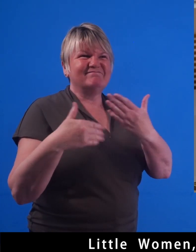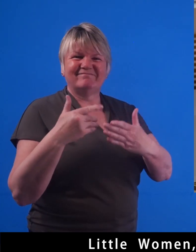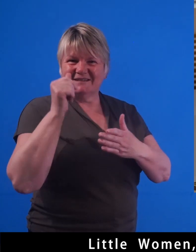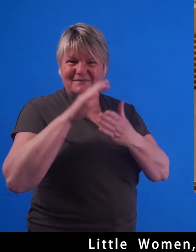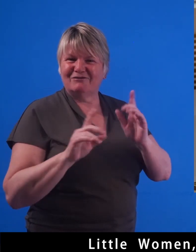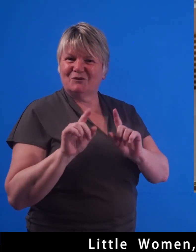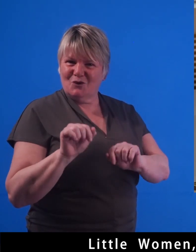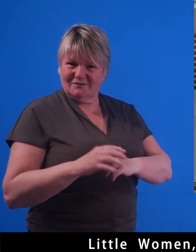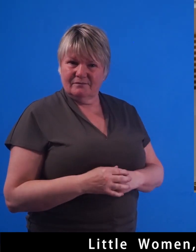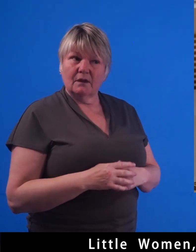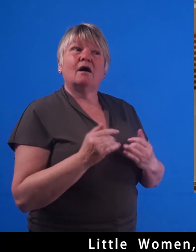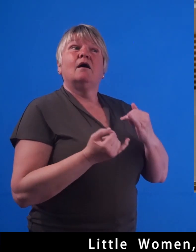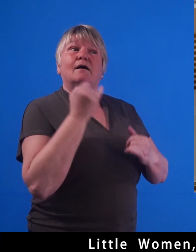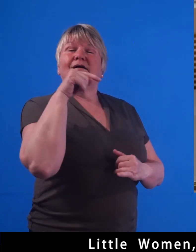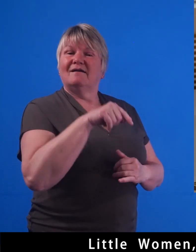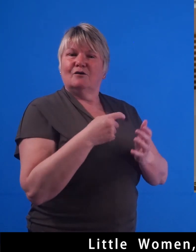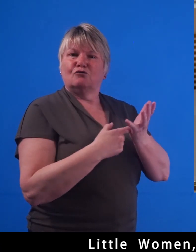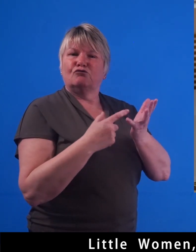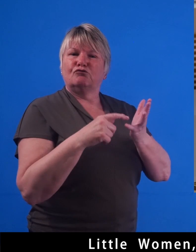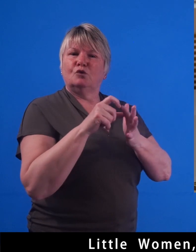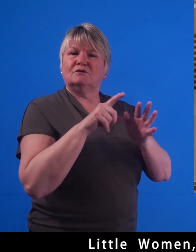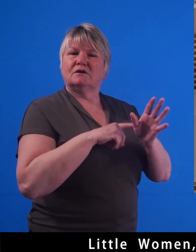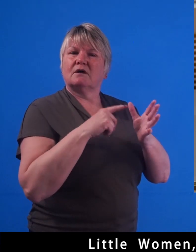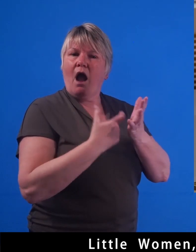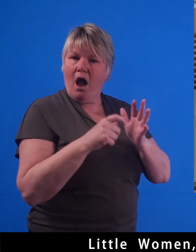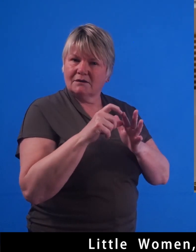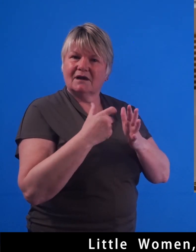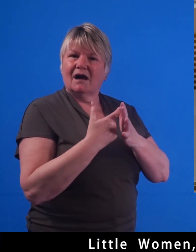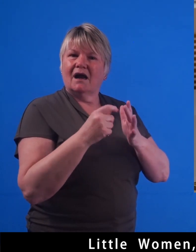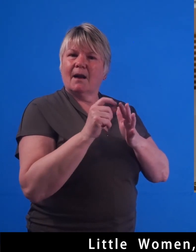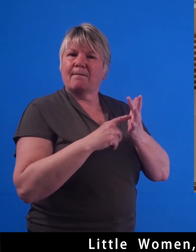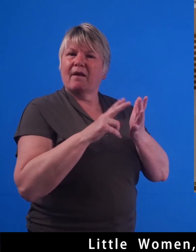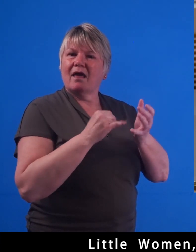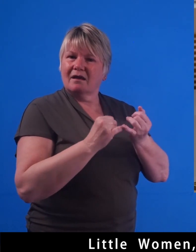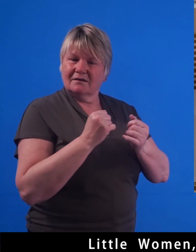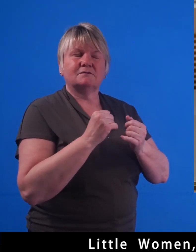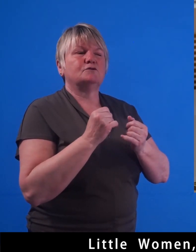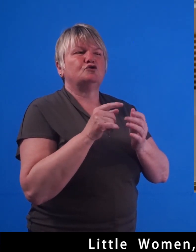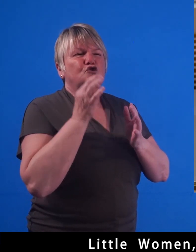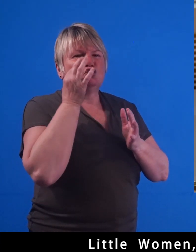and Rudyard Kipling's Just So's Stories.